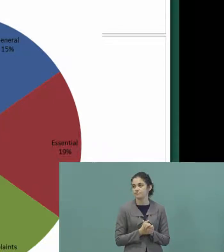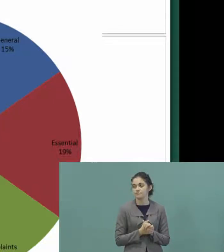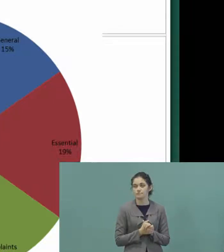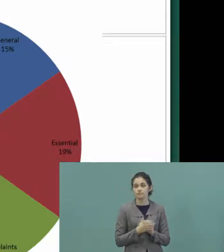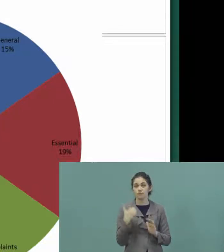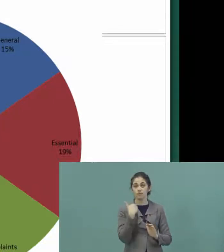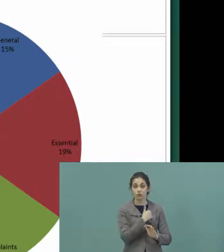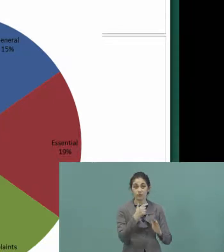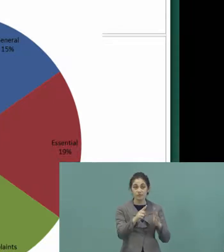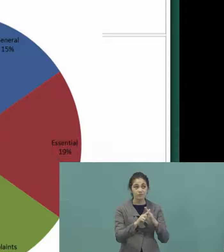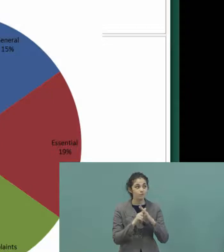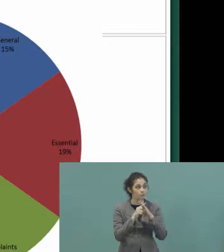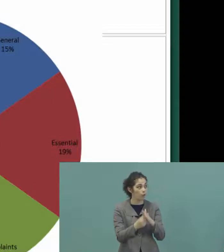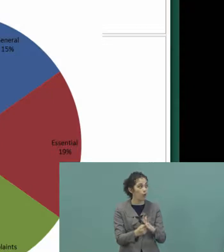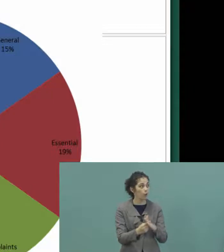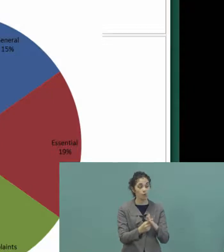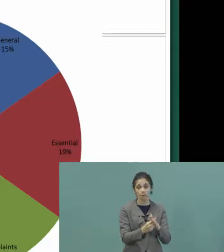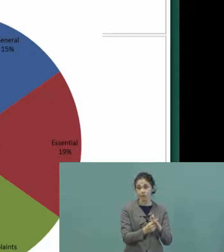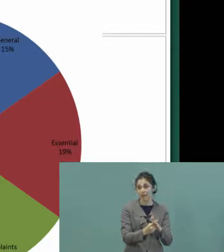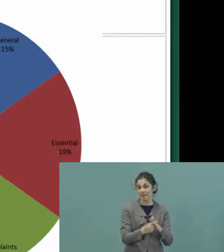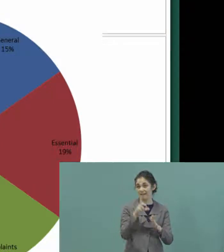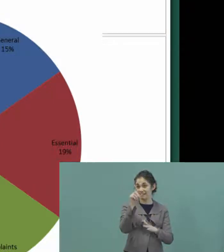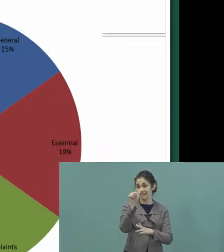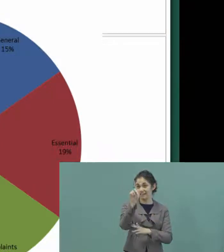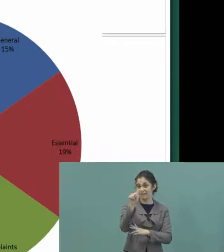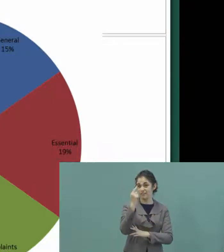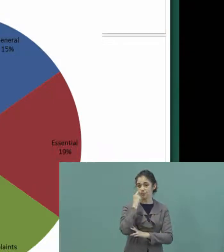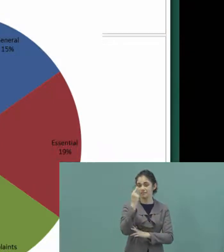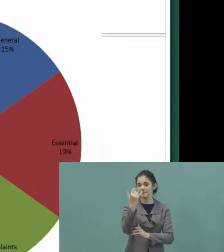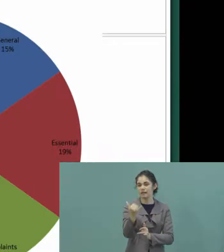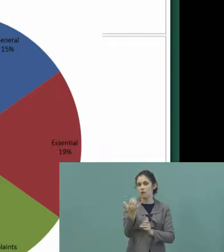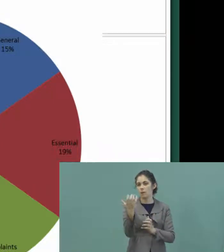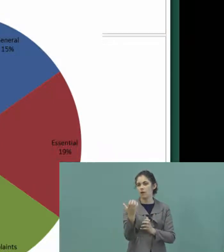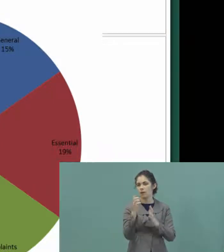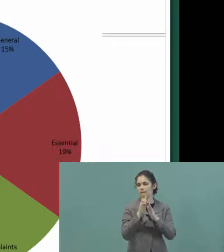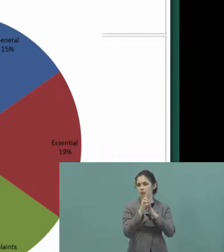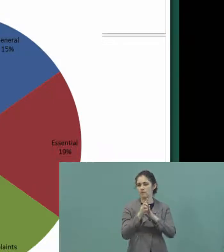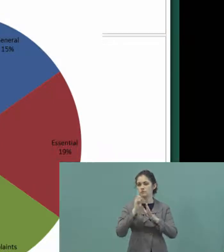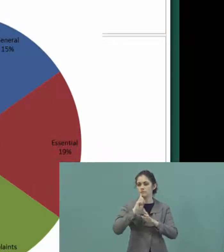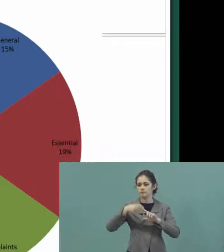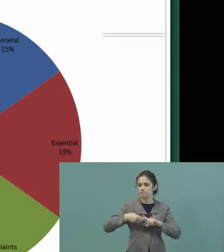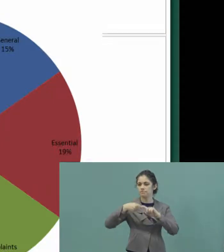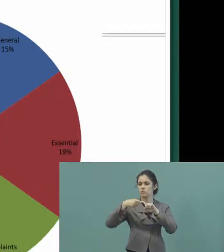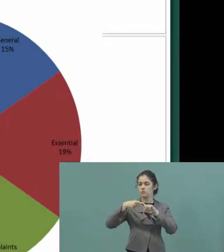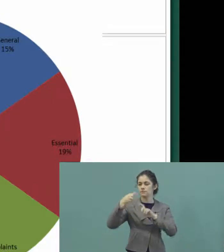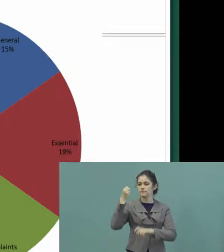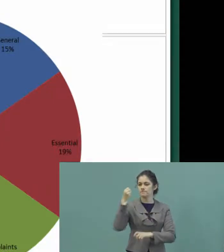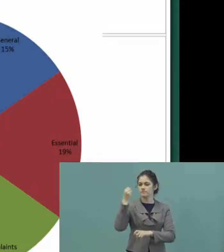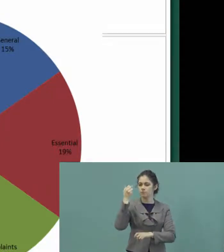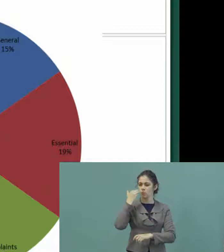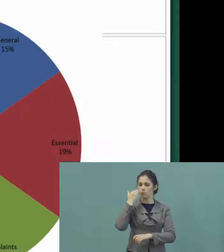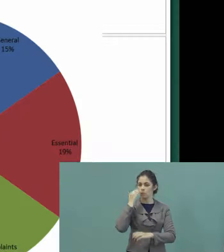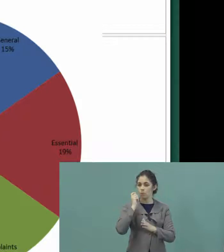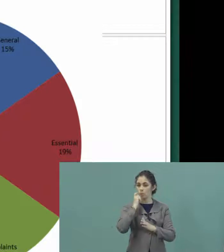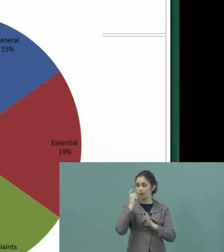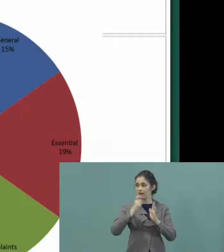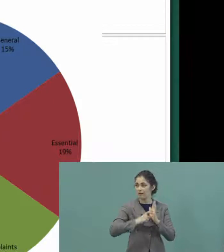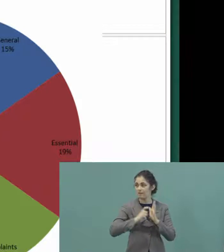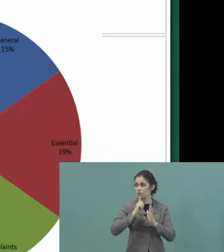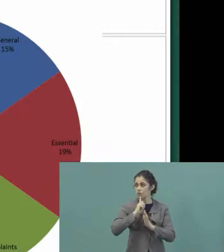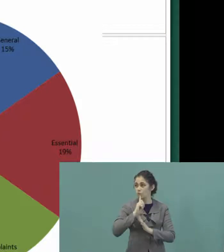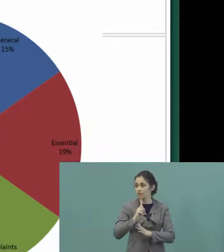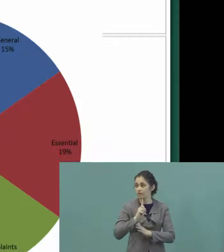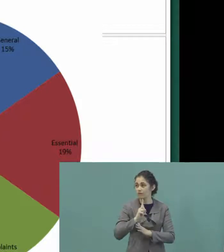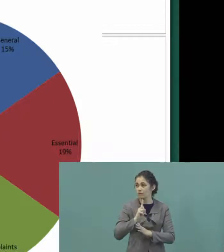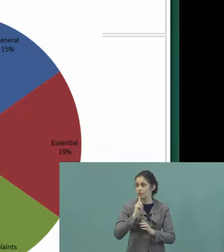As we begin to talk about the data today, I just want to take a moment to pause and recognize what a